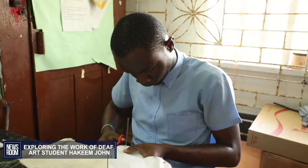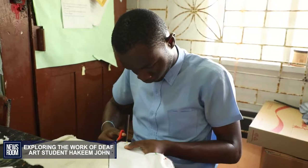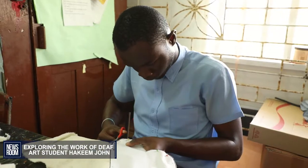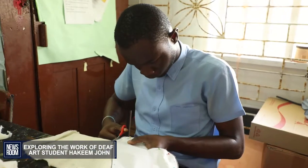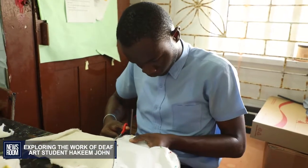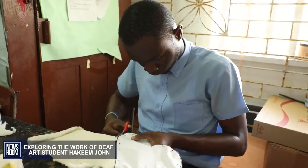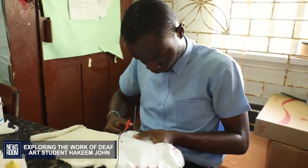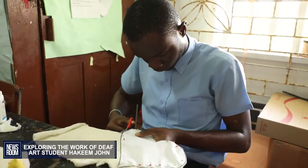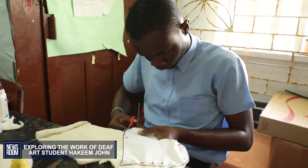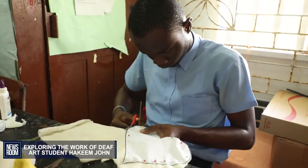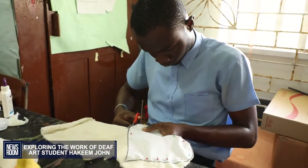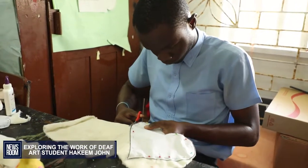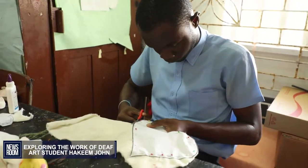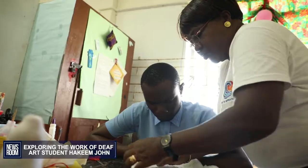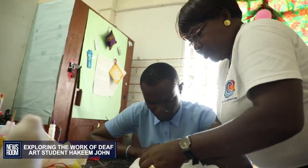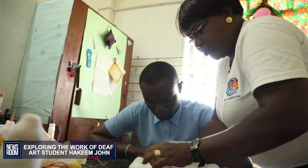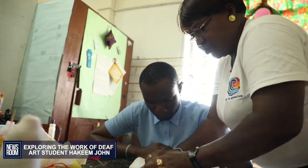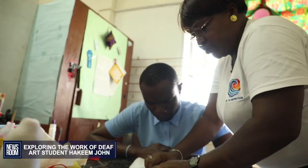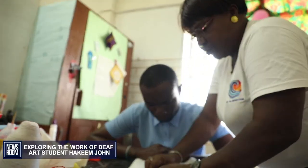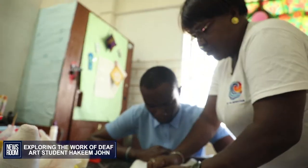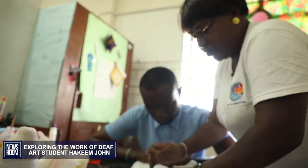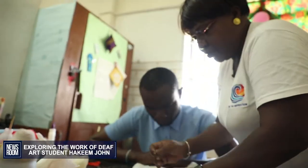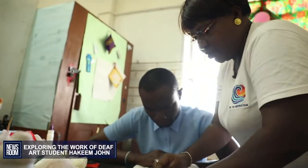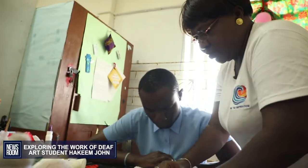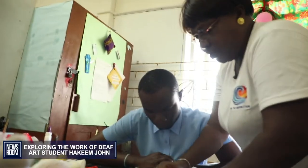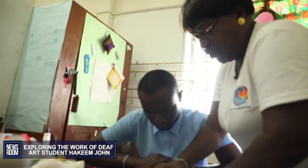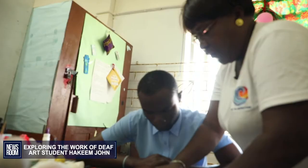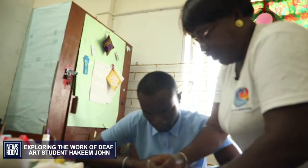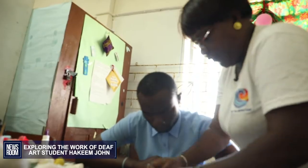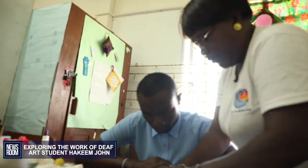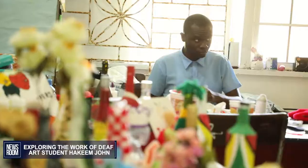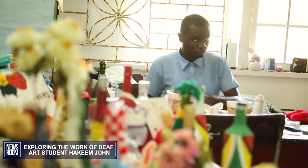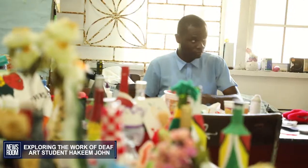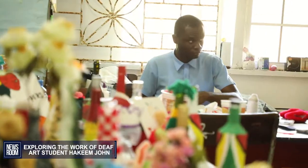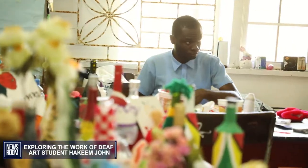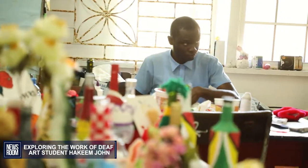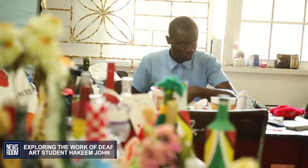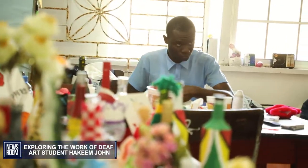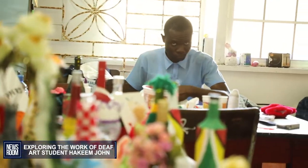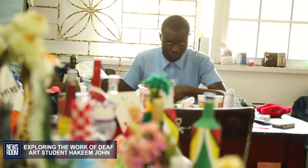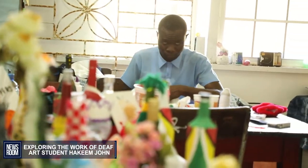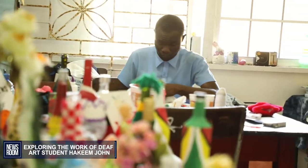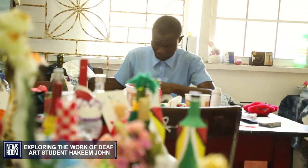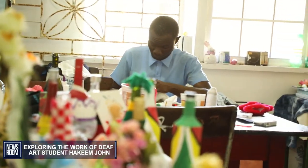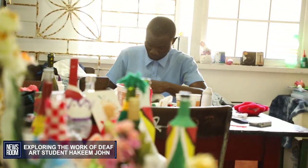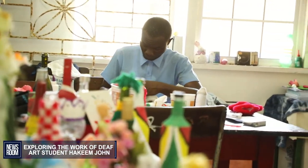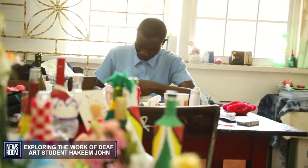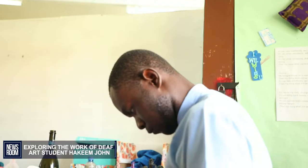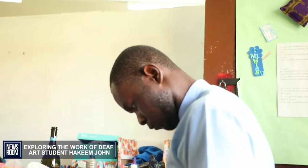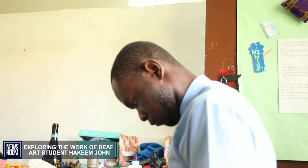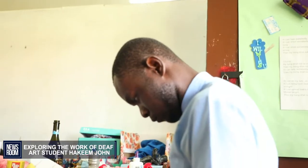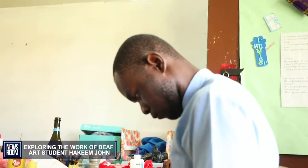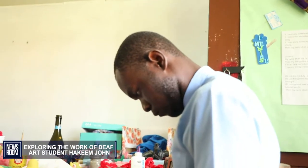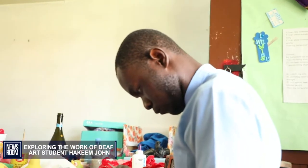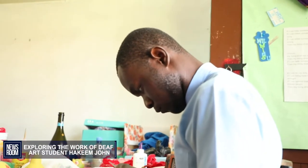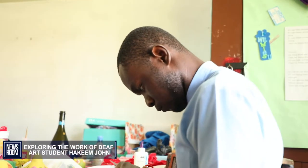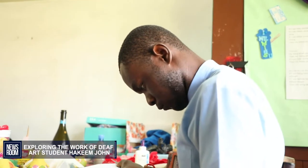Hakeem John was born deaf, but his twin brother was not, and that brought with it the obvious challenges. However, the silent